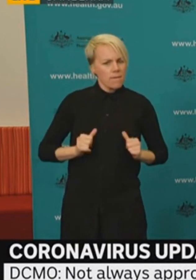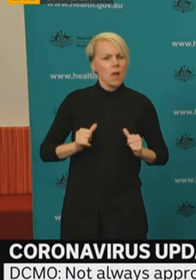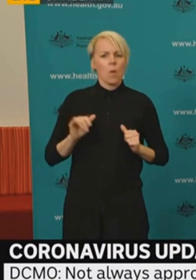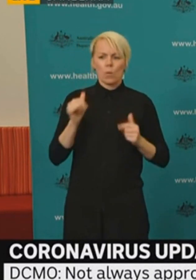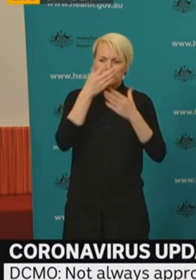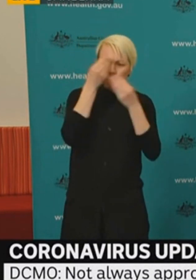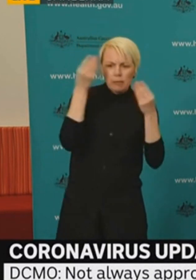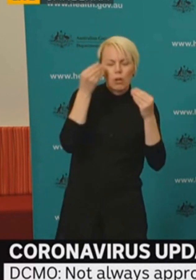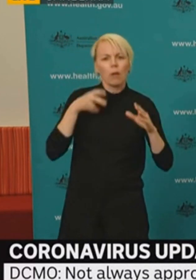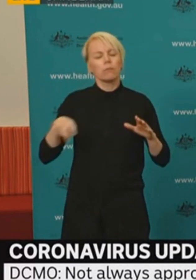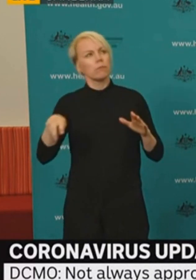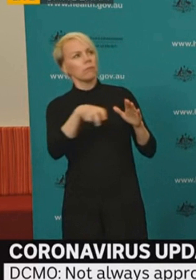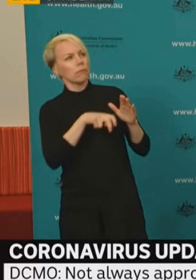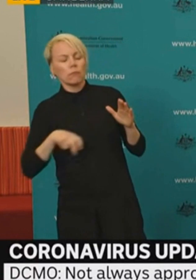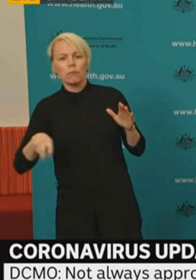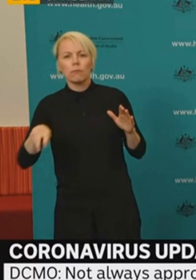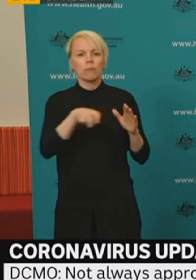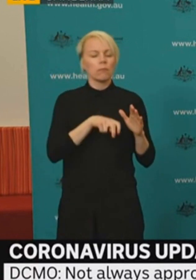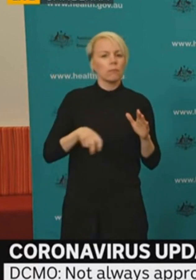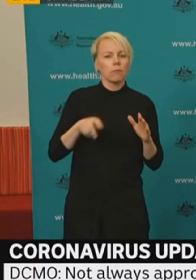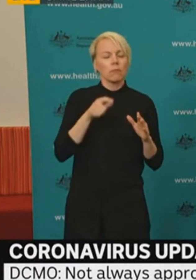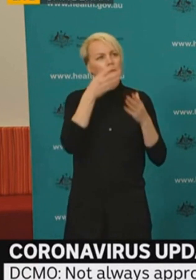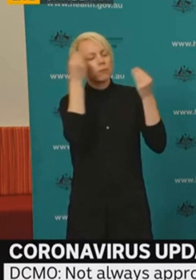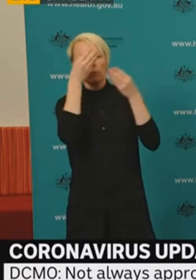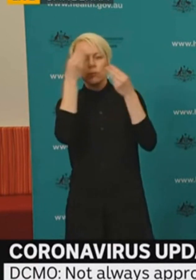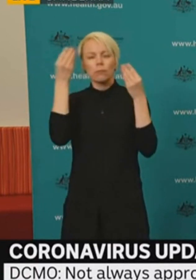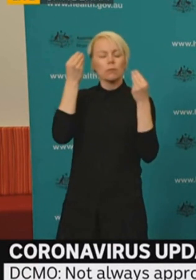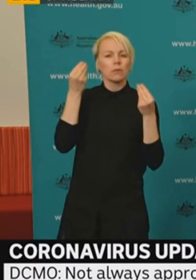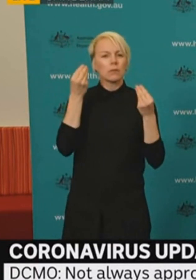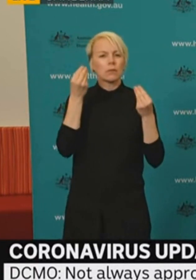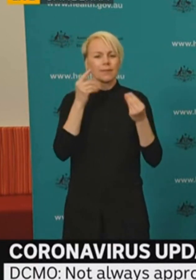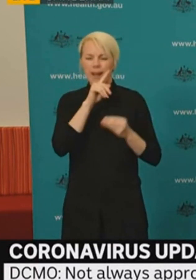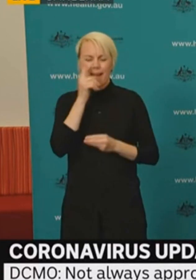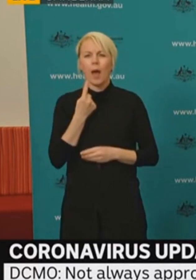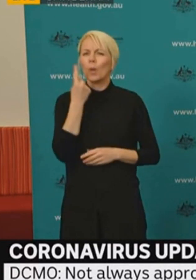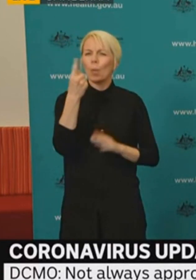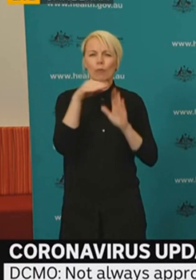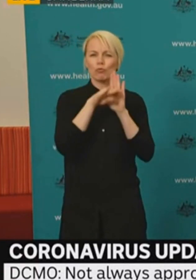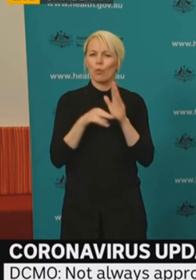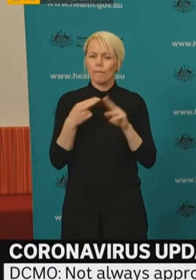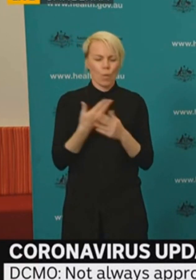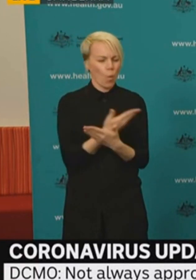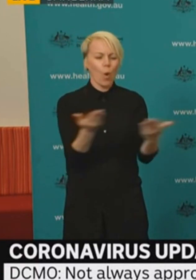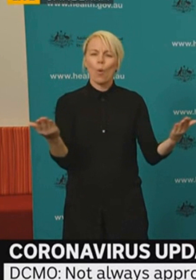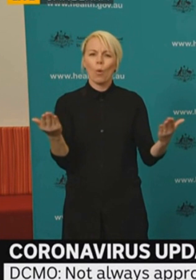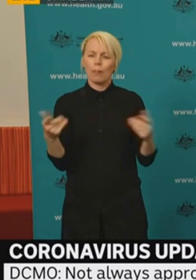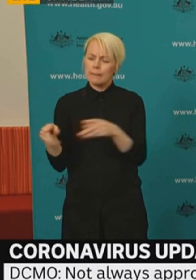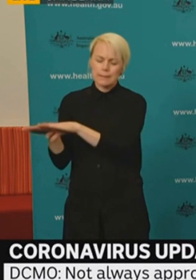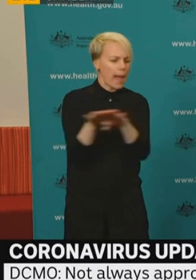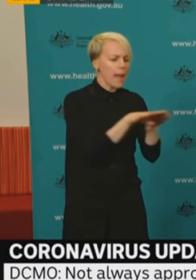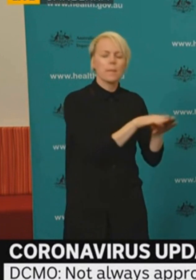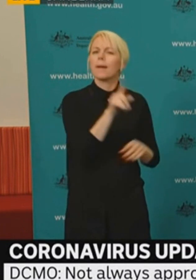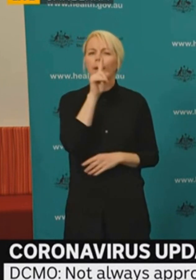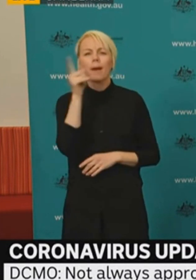needs. And so what that means is that it's very difficult to apply blanket approaches across different facilities.